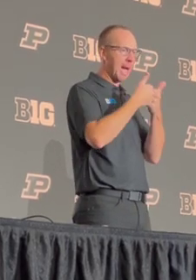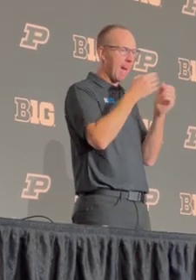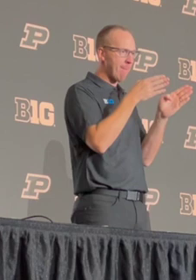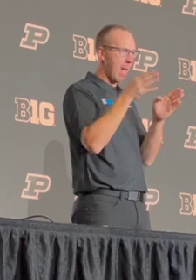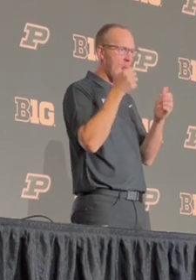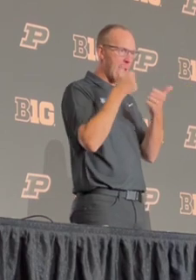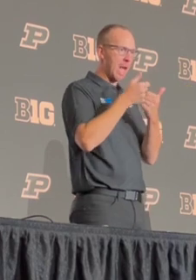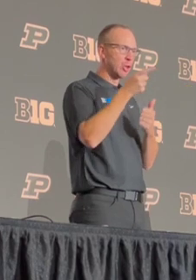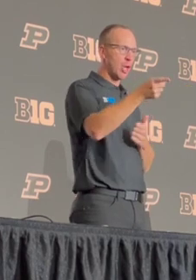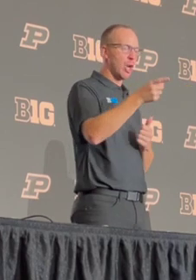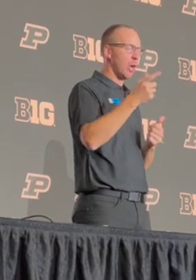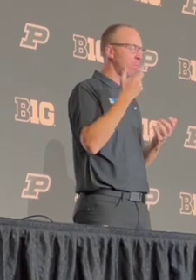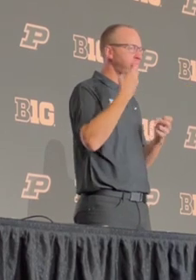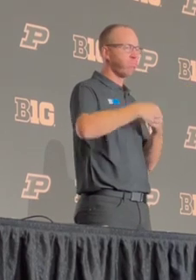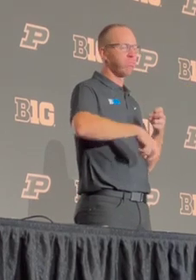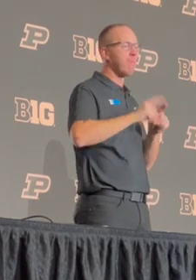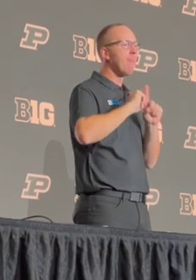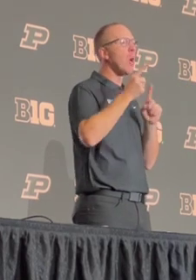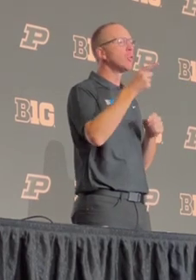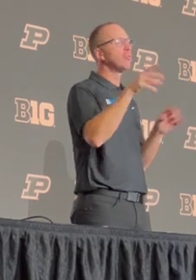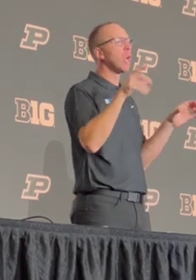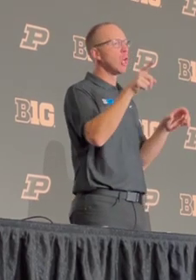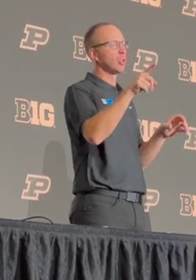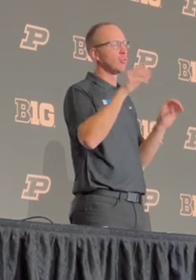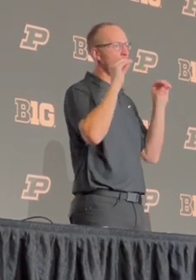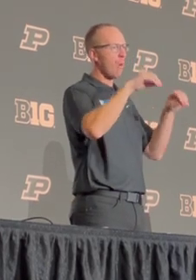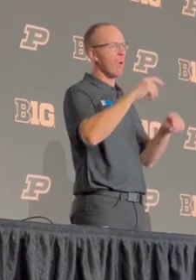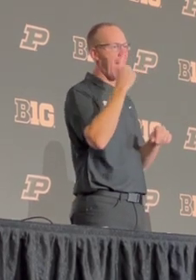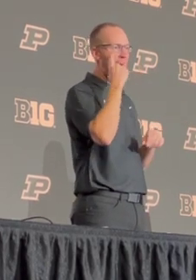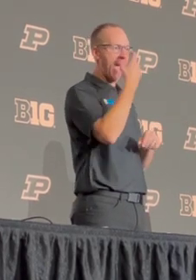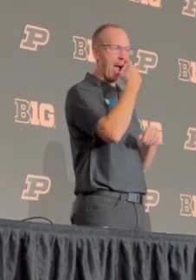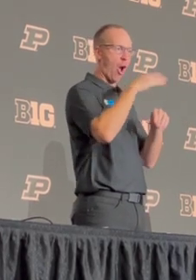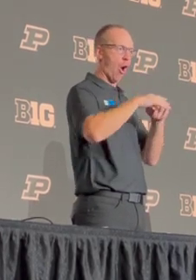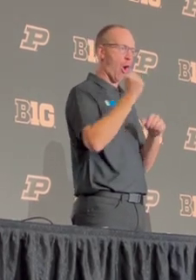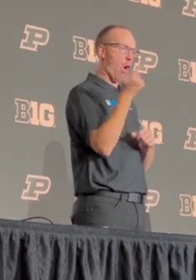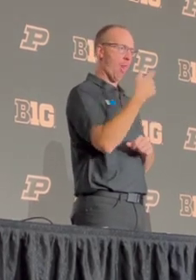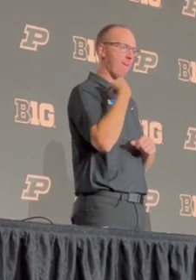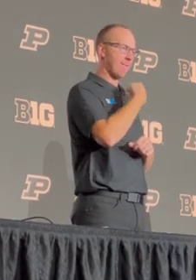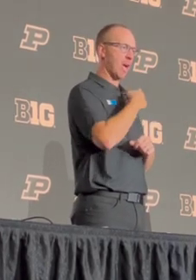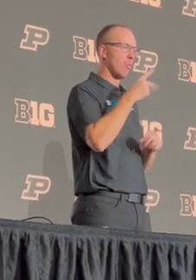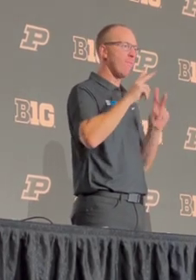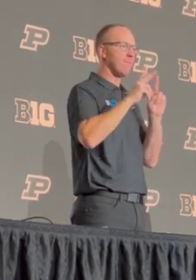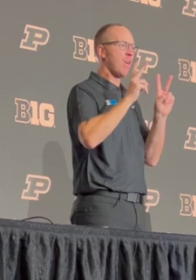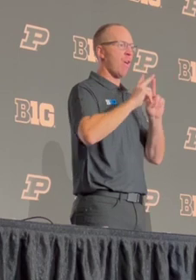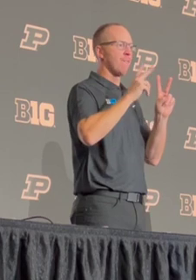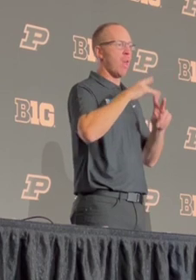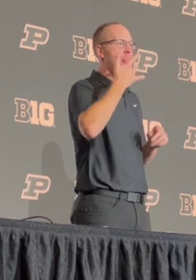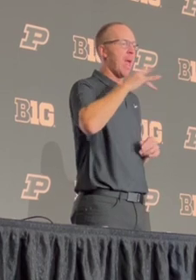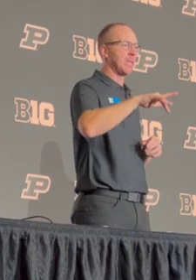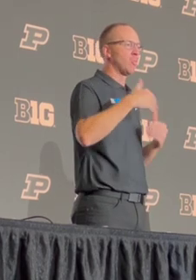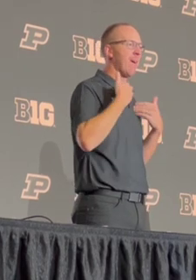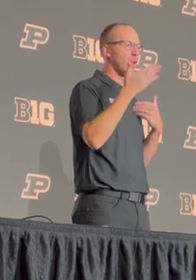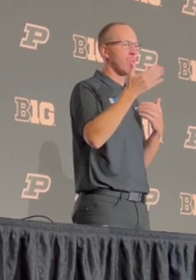hate game planning against her, but. What she does is, I mean, she puts eyes on all of us, and we're super, super, super lucky.